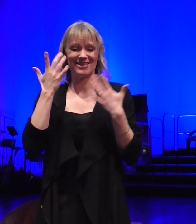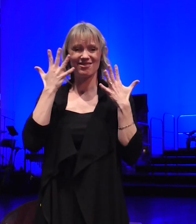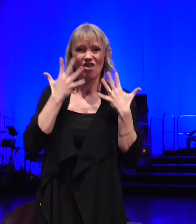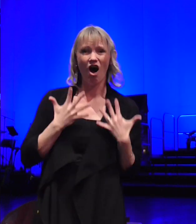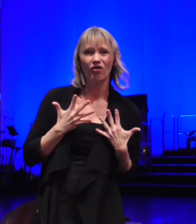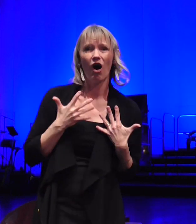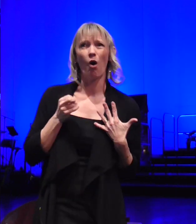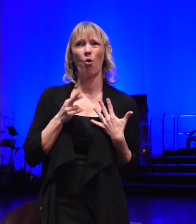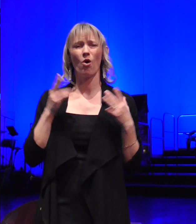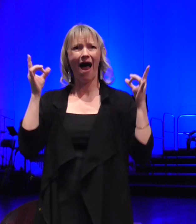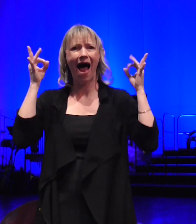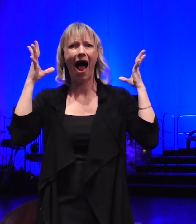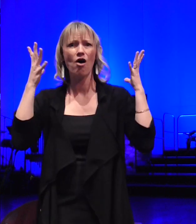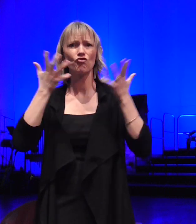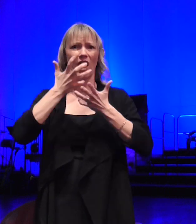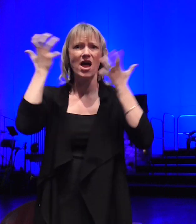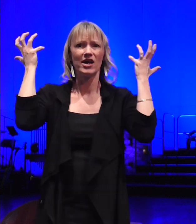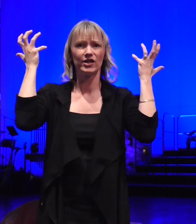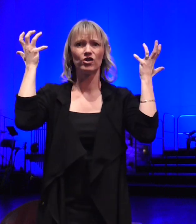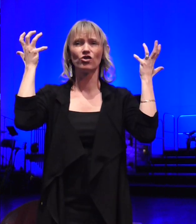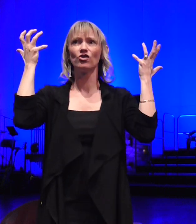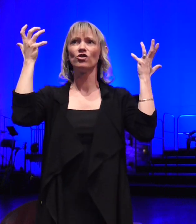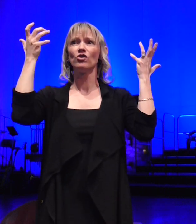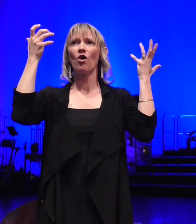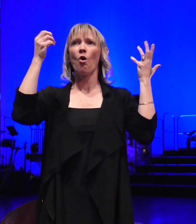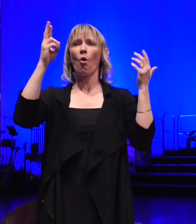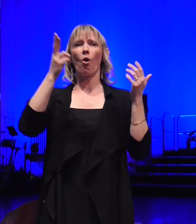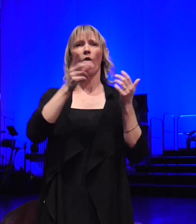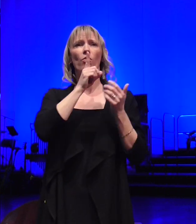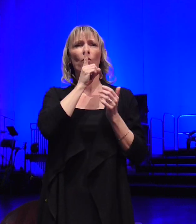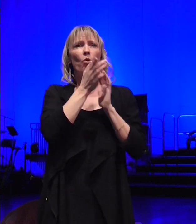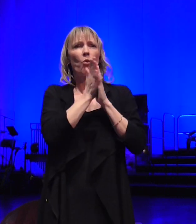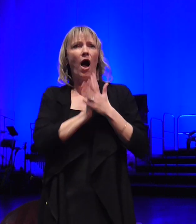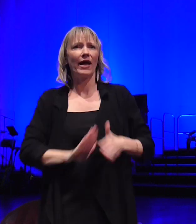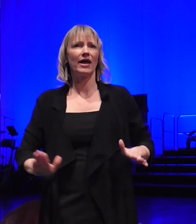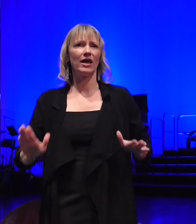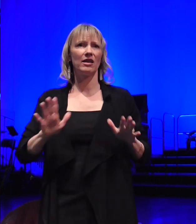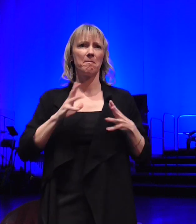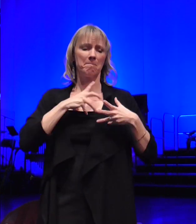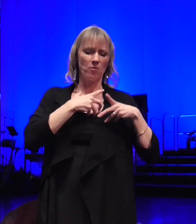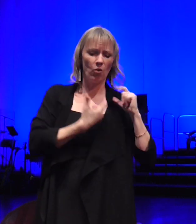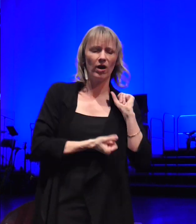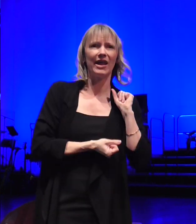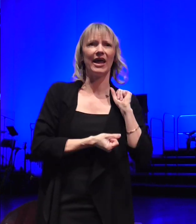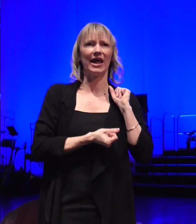outrage, or just that quiet mourning and grief,